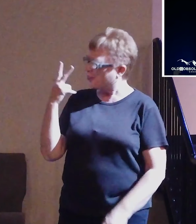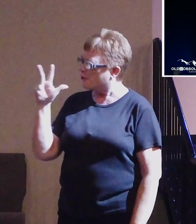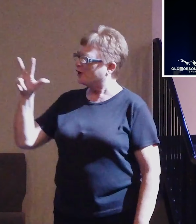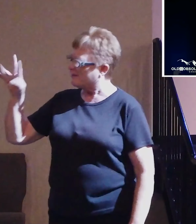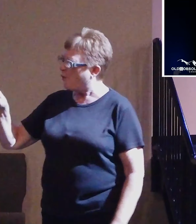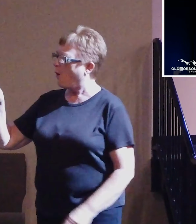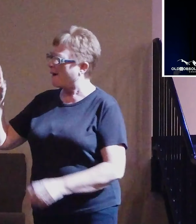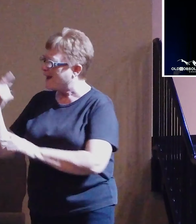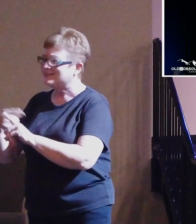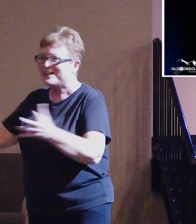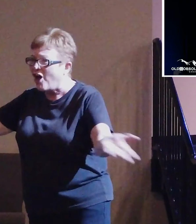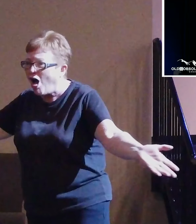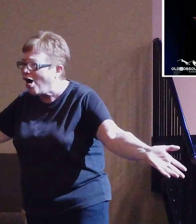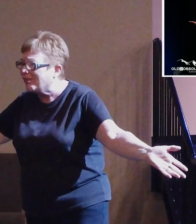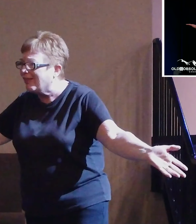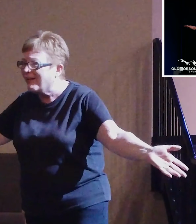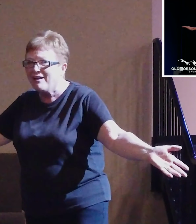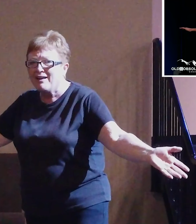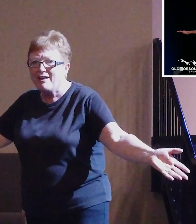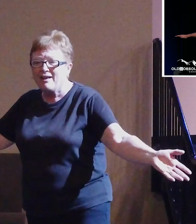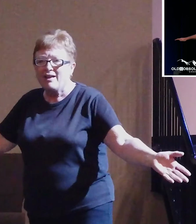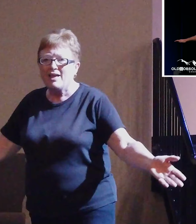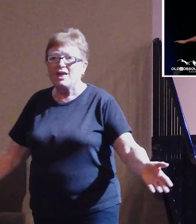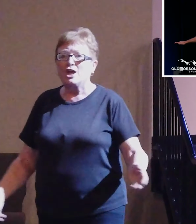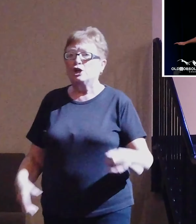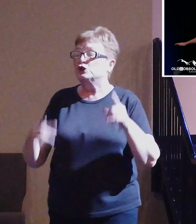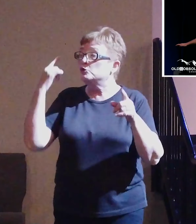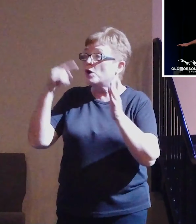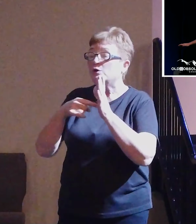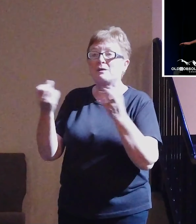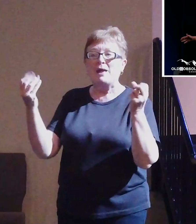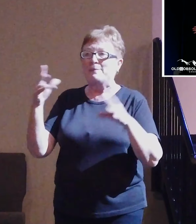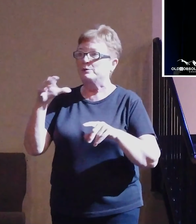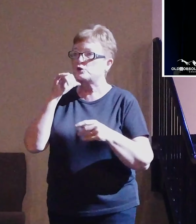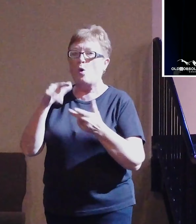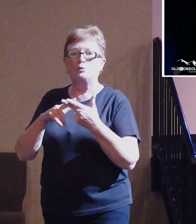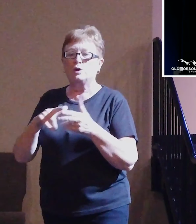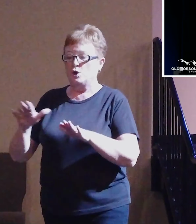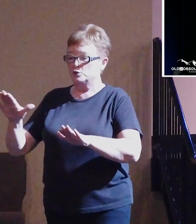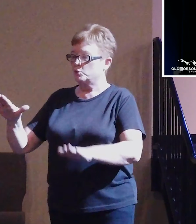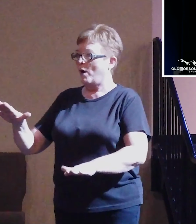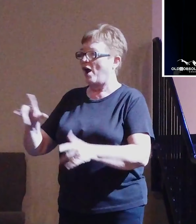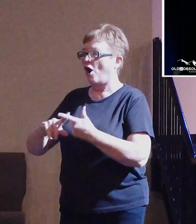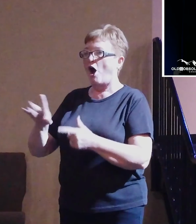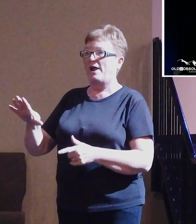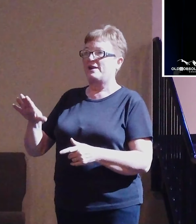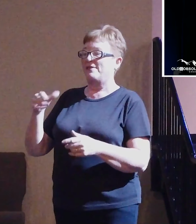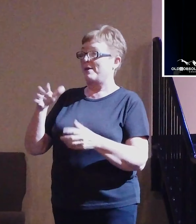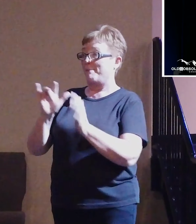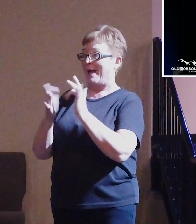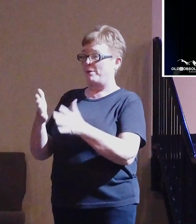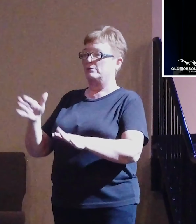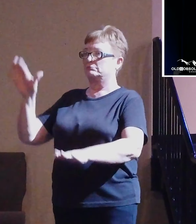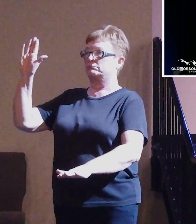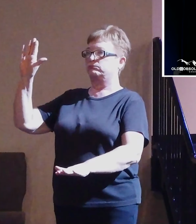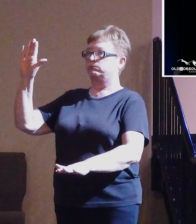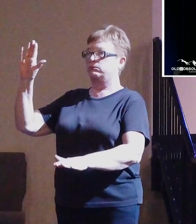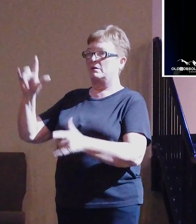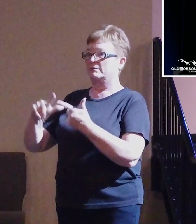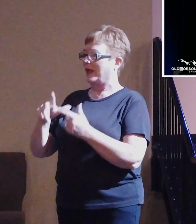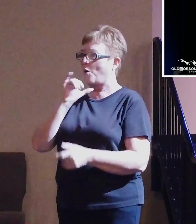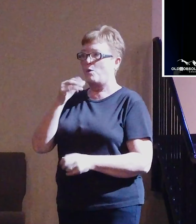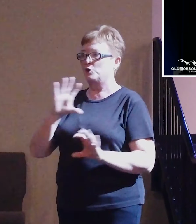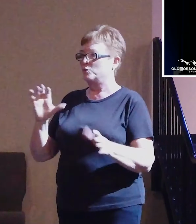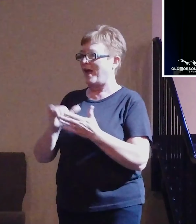course I do. Now notice no one wants to swear on the Bible anymore. They want to swear on their own authority. Wouldn't want to swear on God's authority.